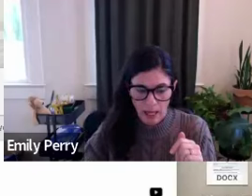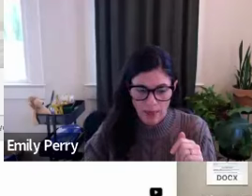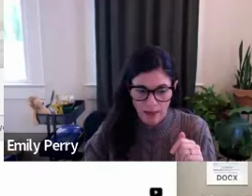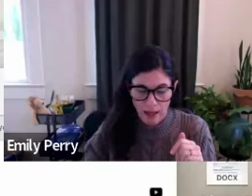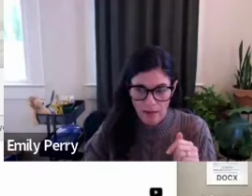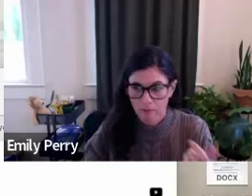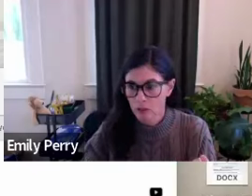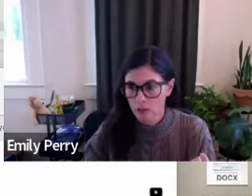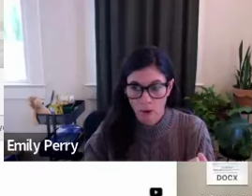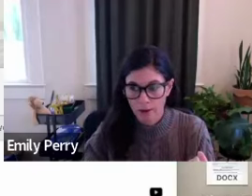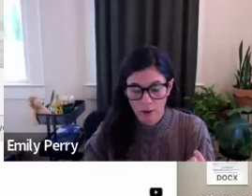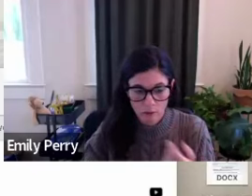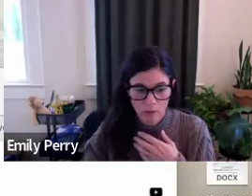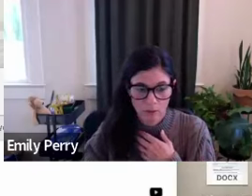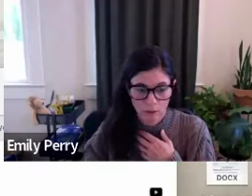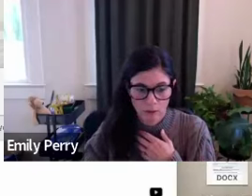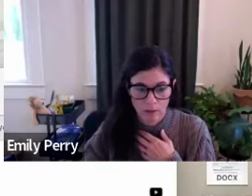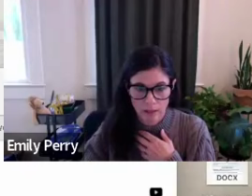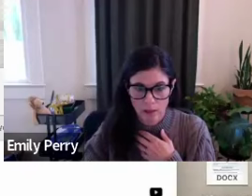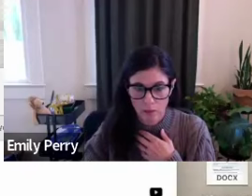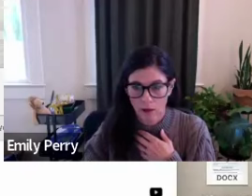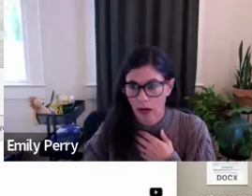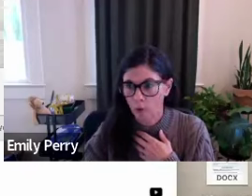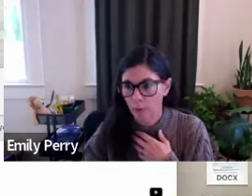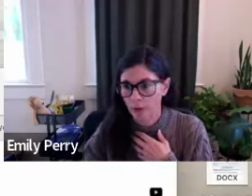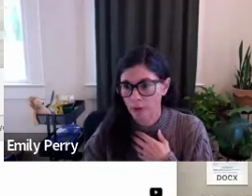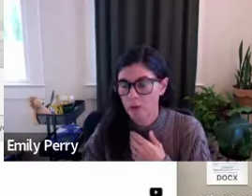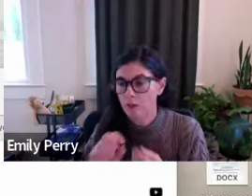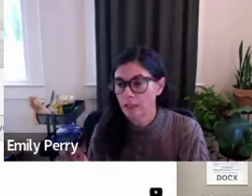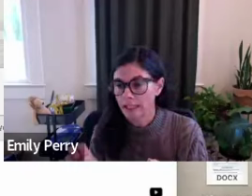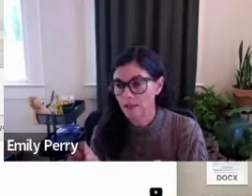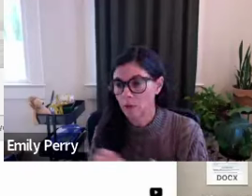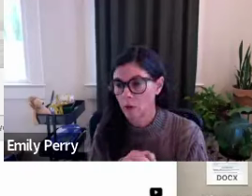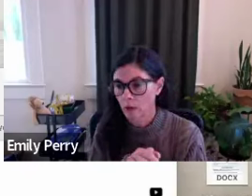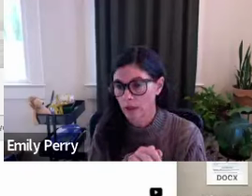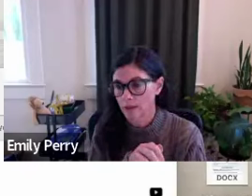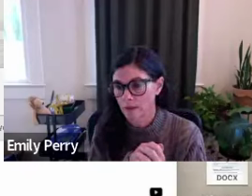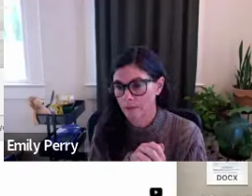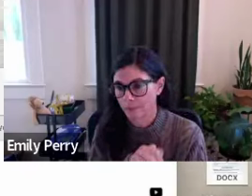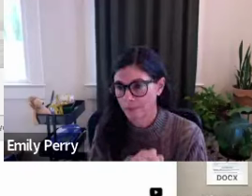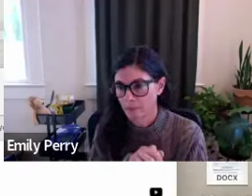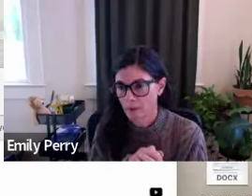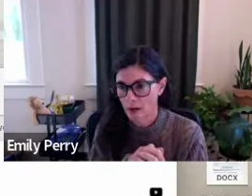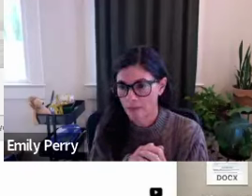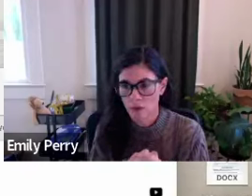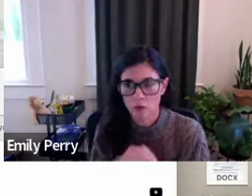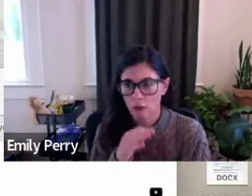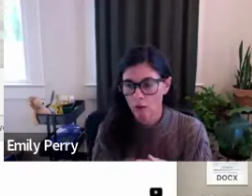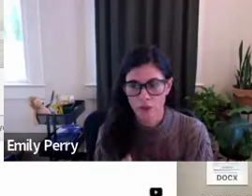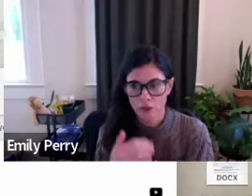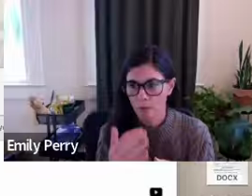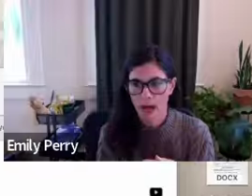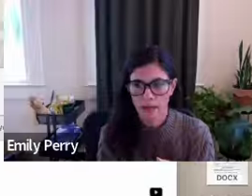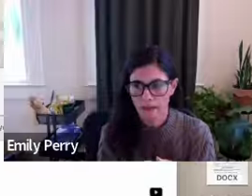is. And then tomorrow, this is where I will post the links of the recordings. All right, so